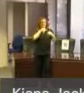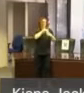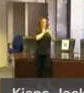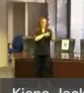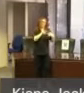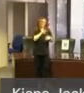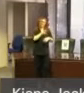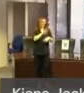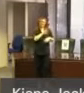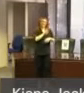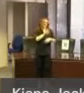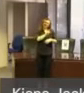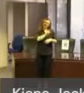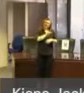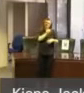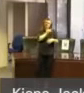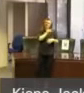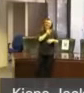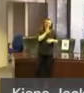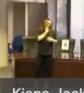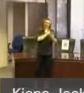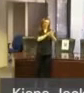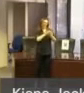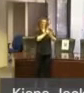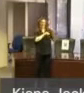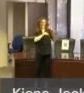29527. We are appealing them and moving them over to Chapter